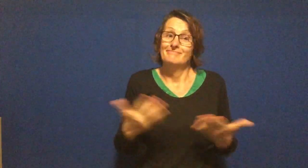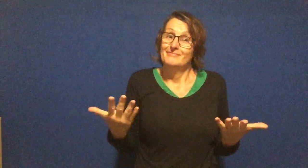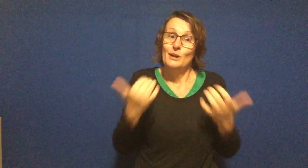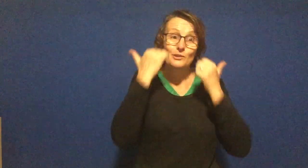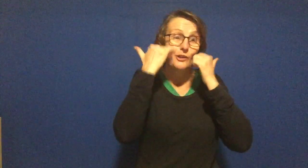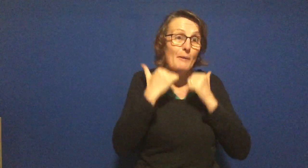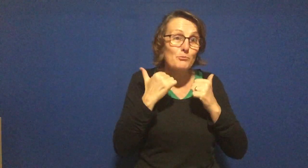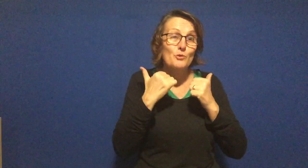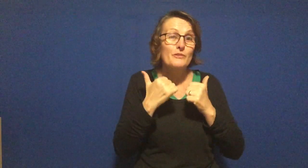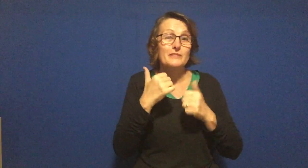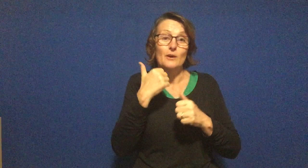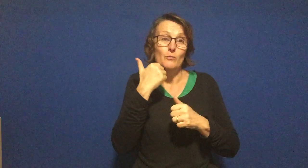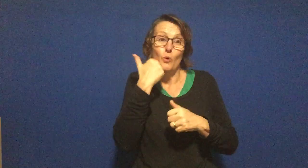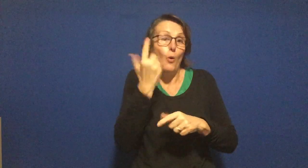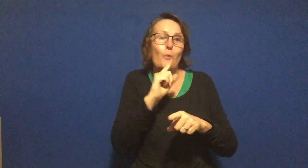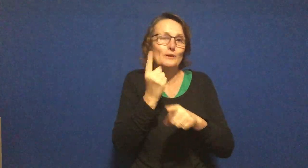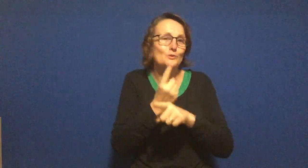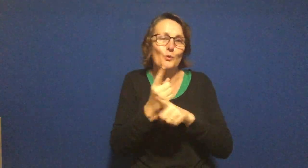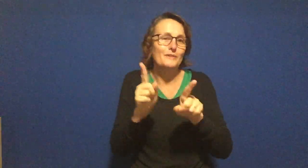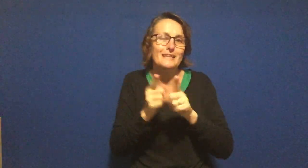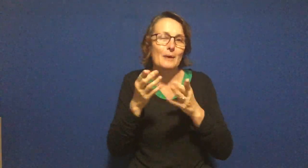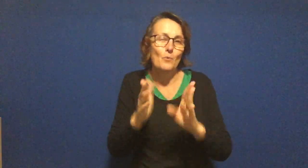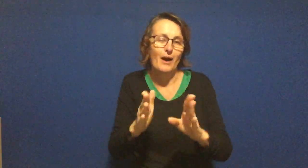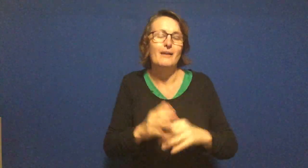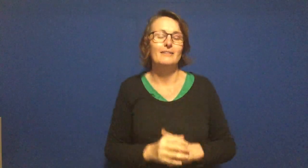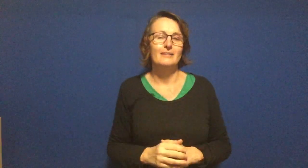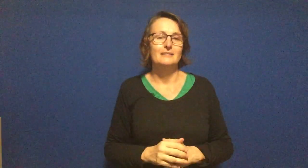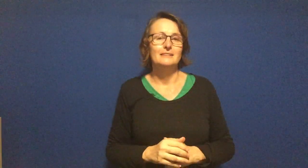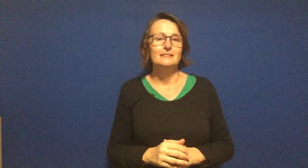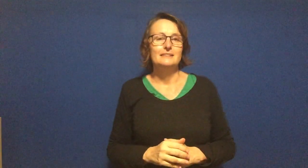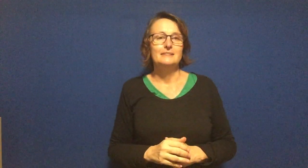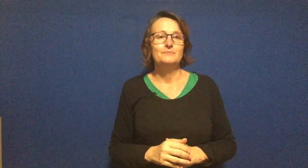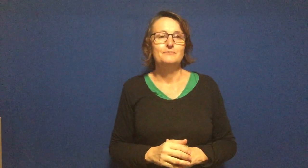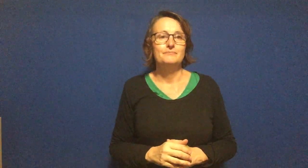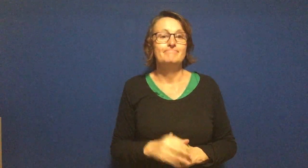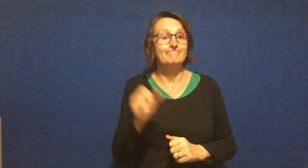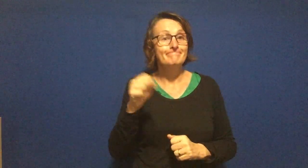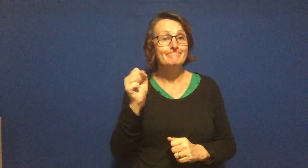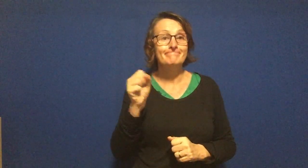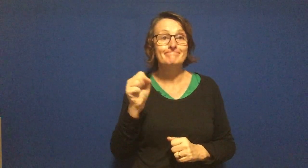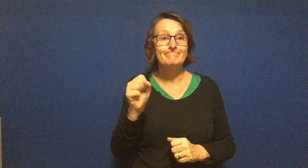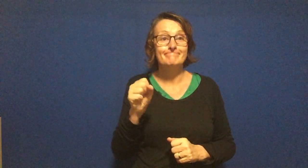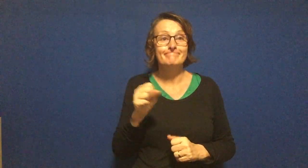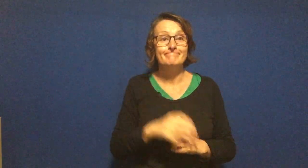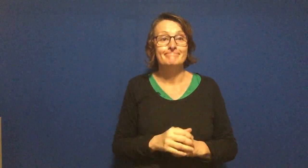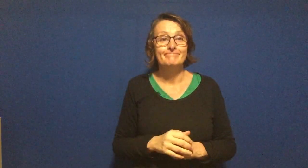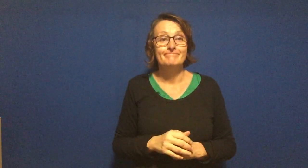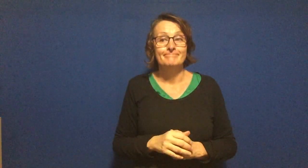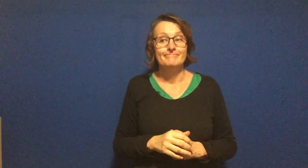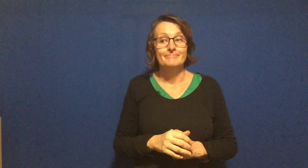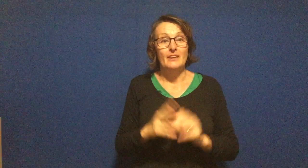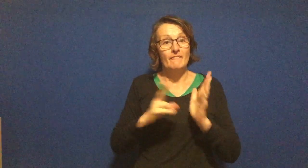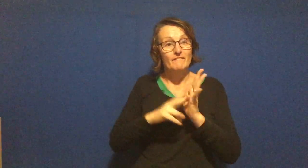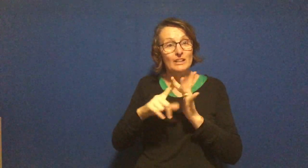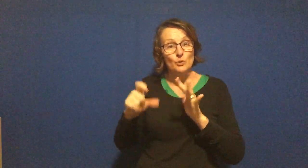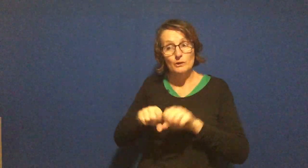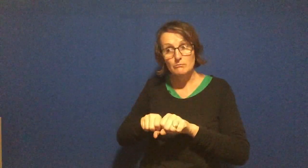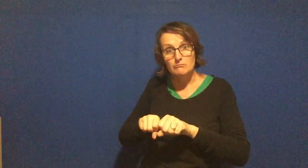and we've been talking about it now on Coronacast for a while, is that, there was a scandal in Victoria and that allowed it to escape from